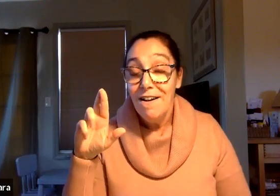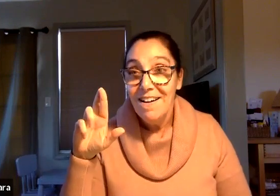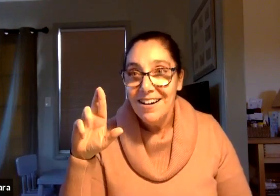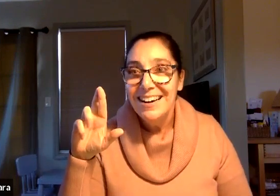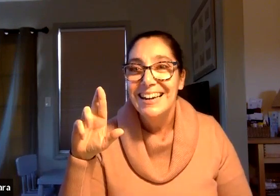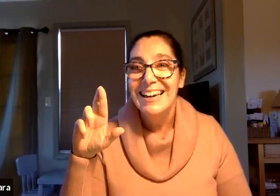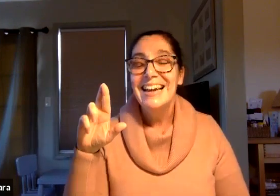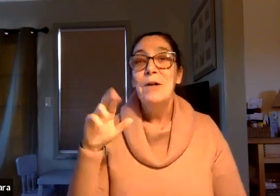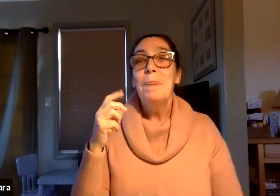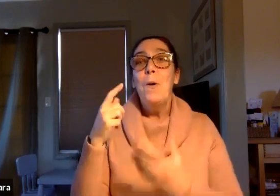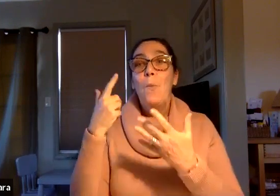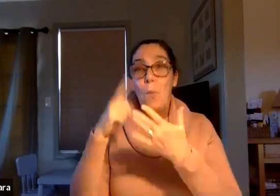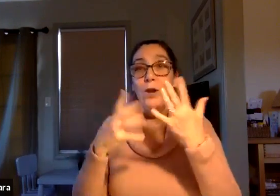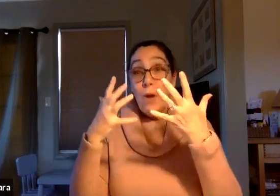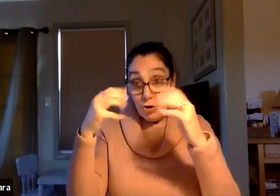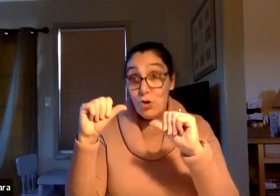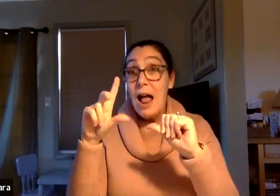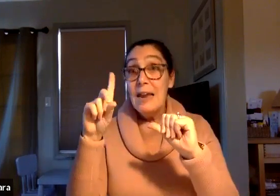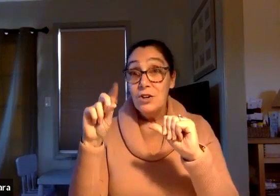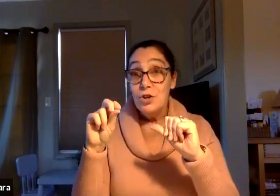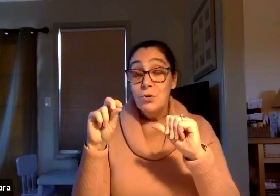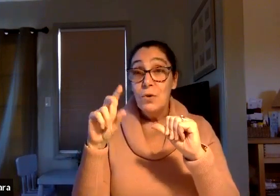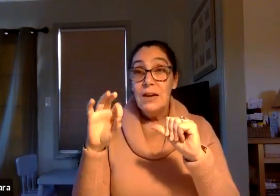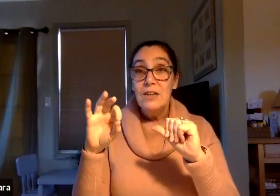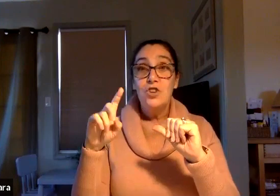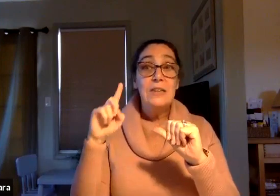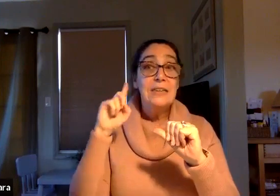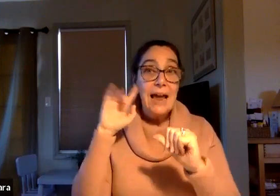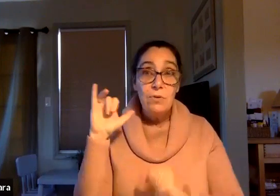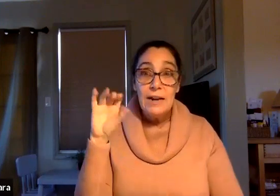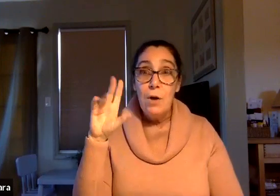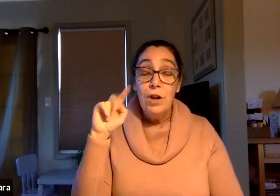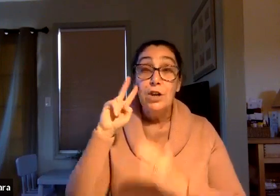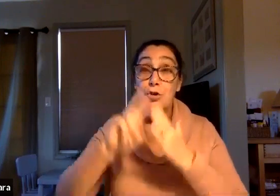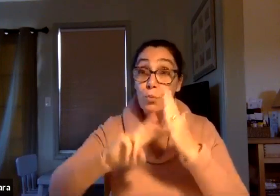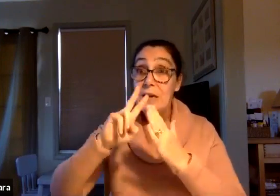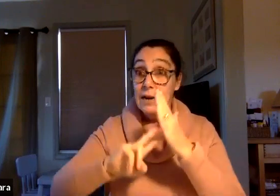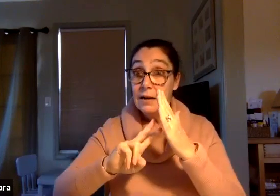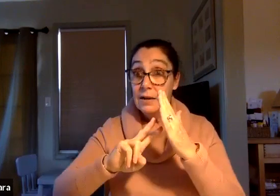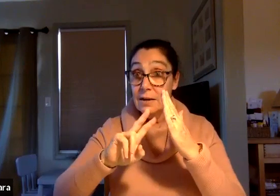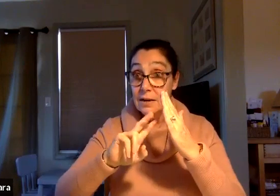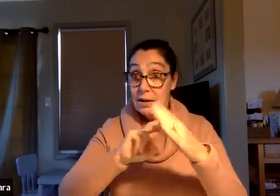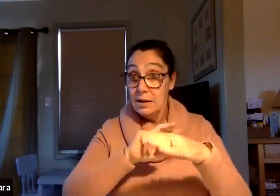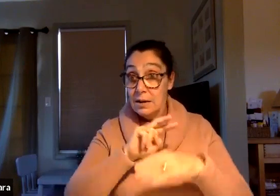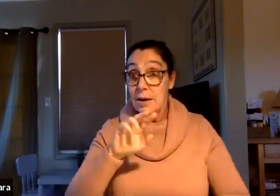R. What you want to try and do is just sound it out like you're reading.